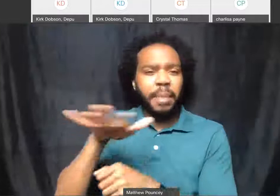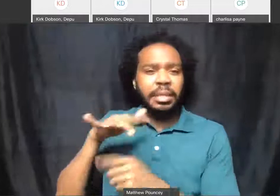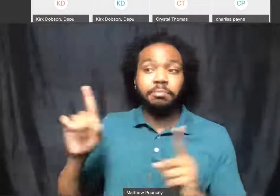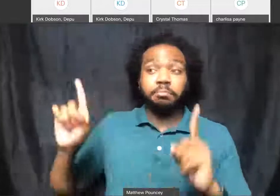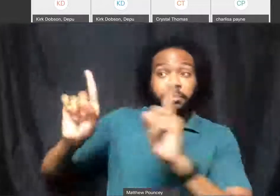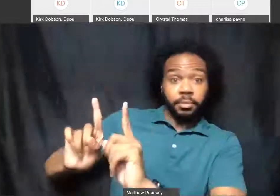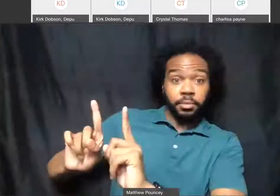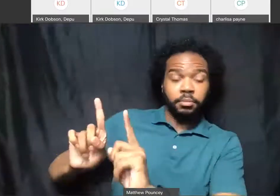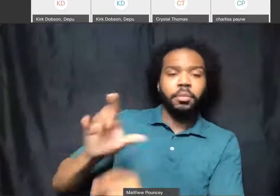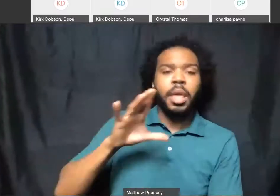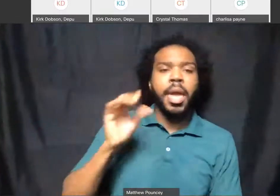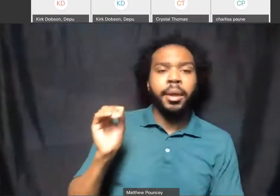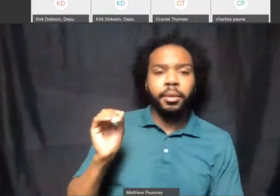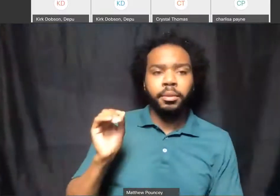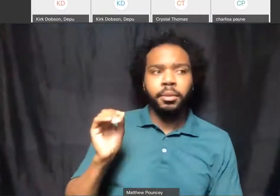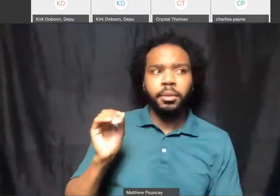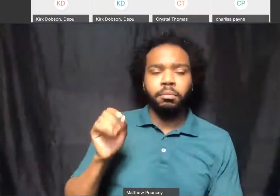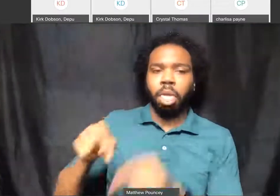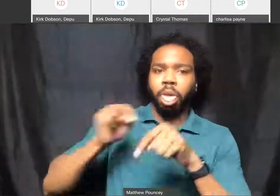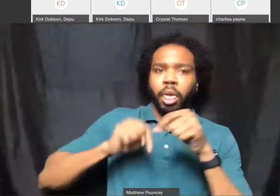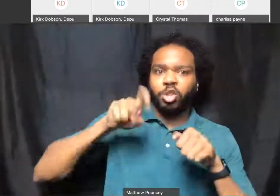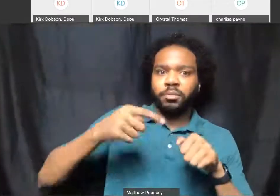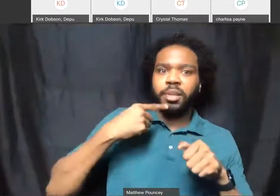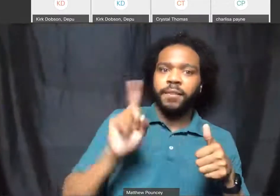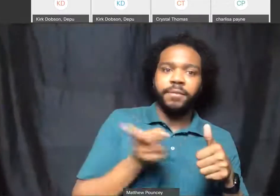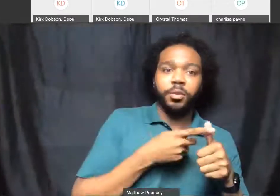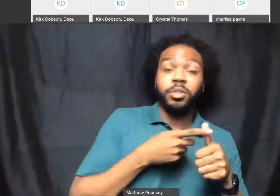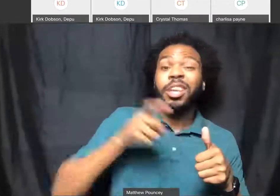should have said this first, to the extent it can, it should occur outside.